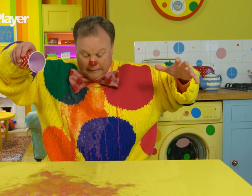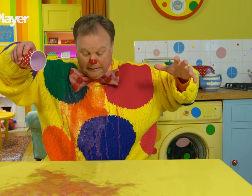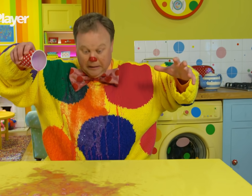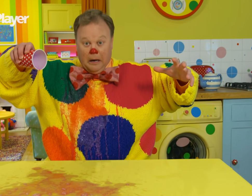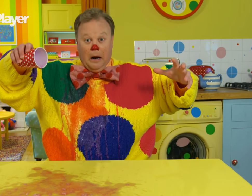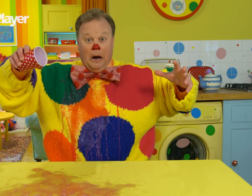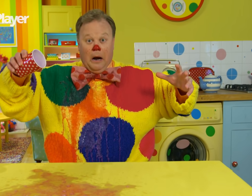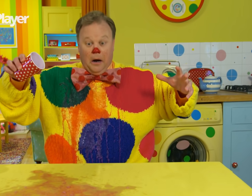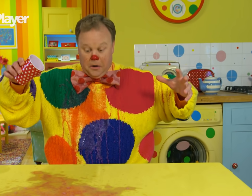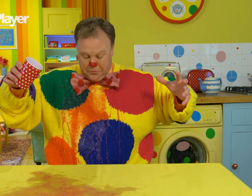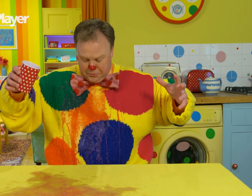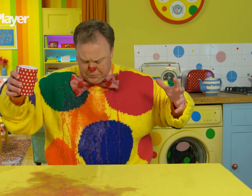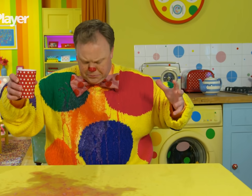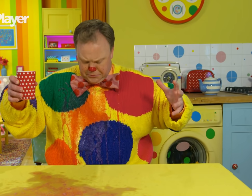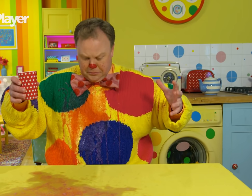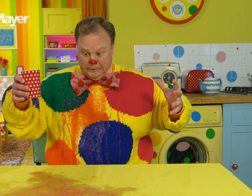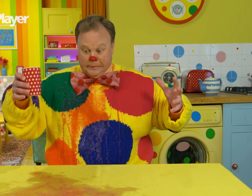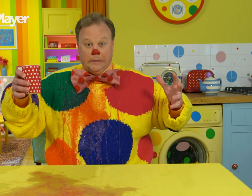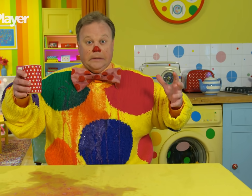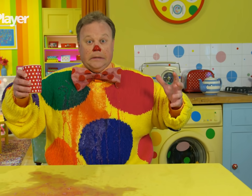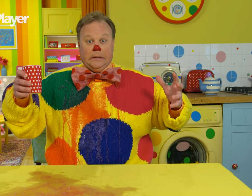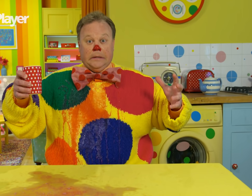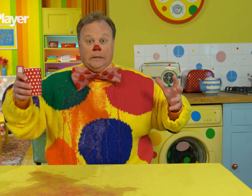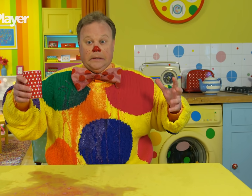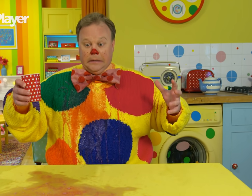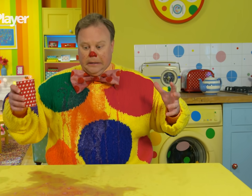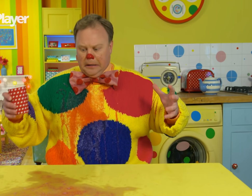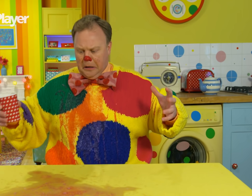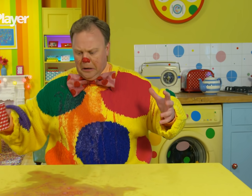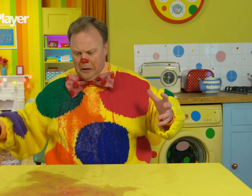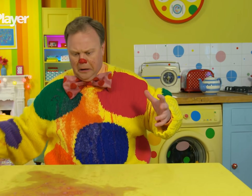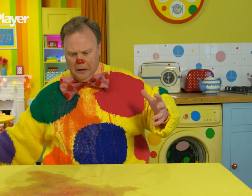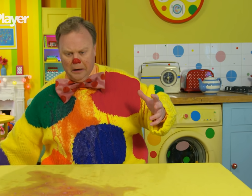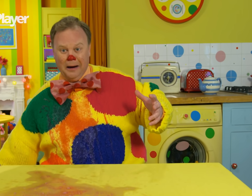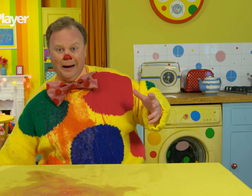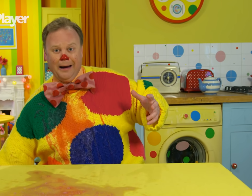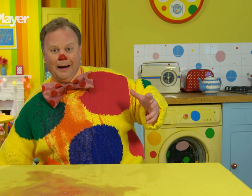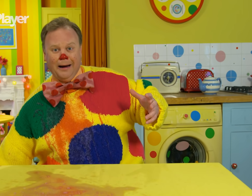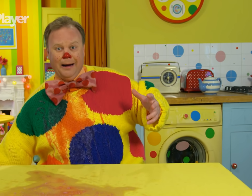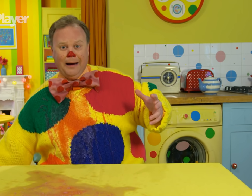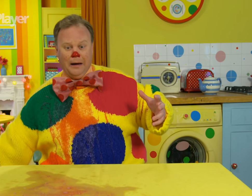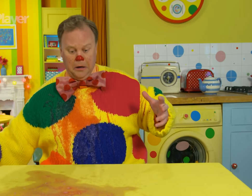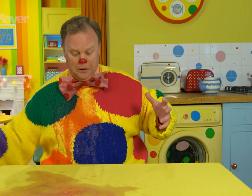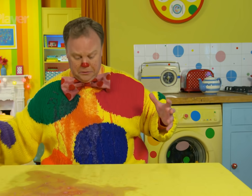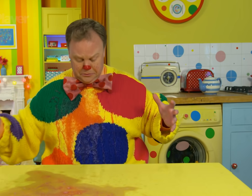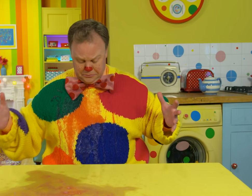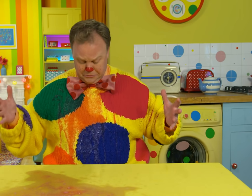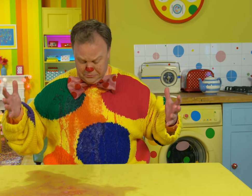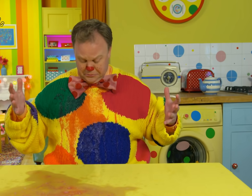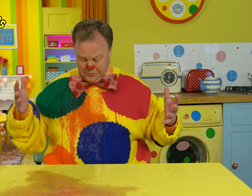Oh, dear, Mr. Tumble. Your drink has gone all over the tablecloth and all over your